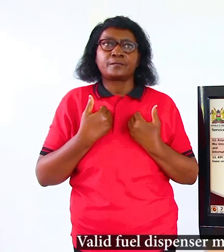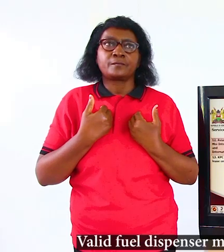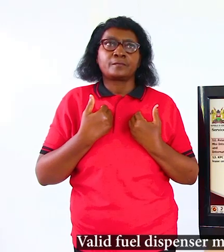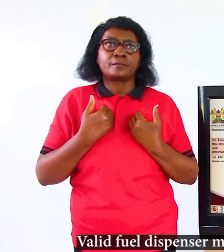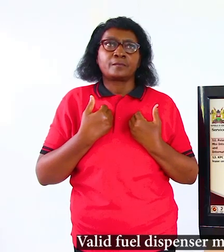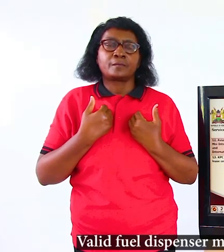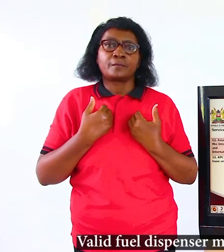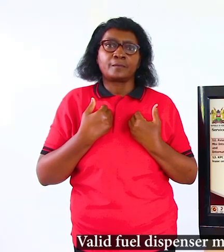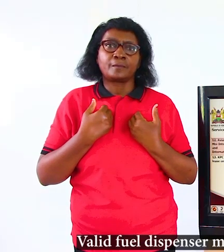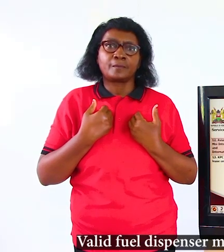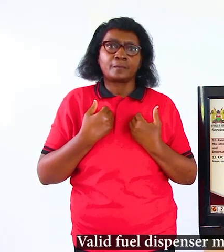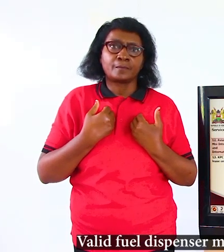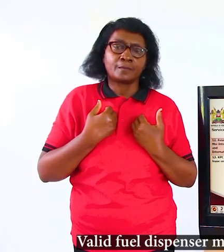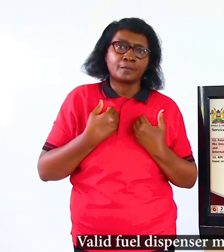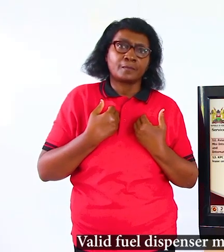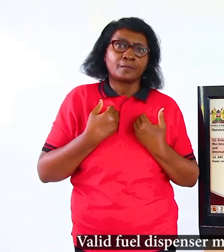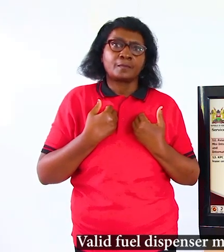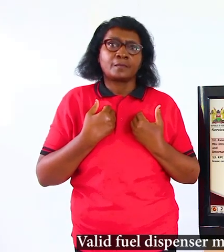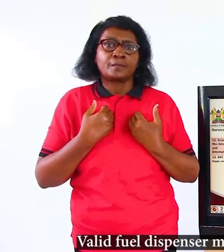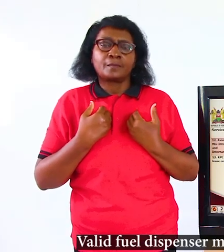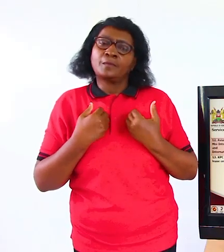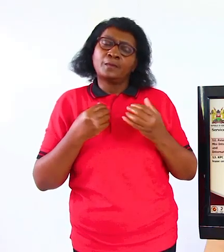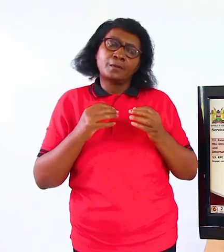valid fuel dispenser meter calibration chart,